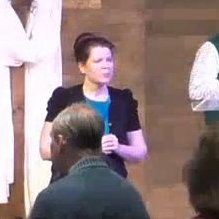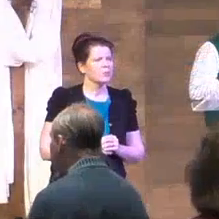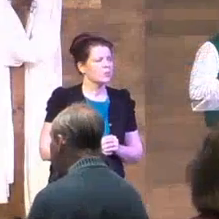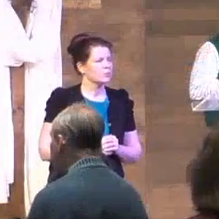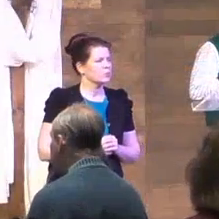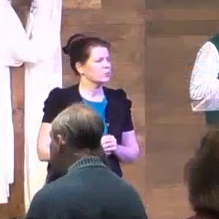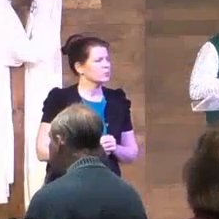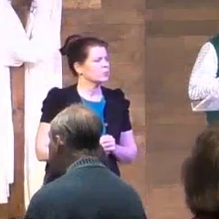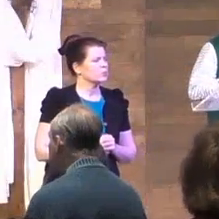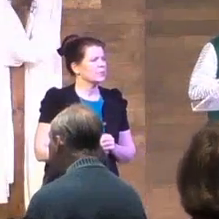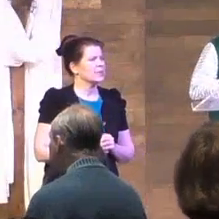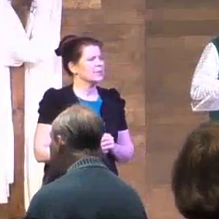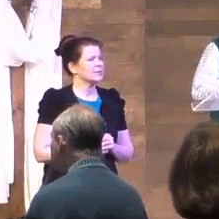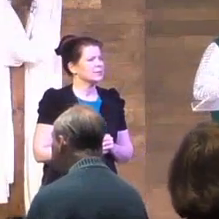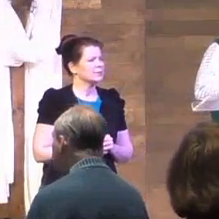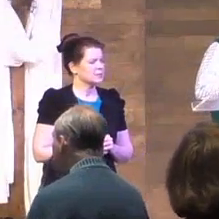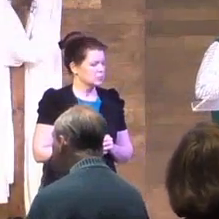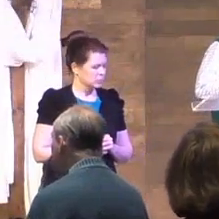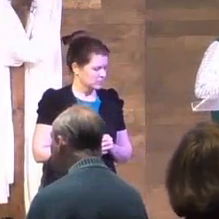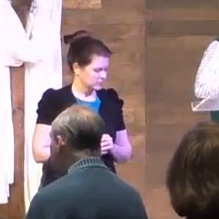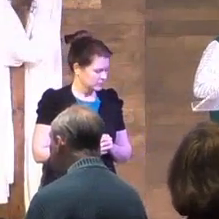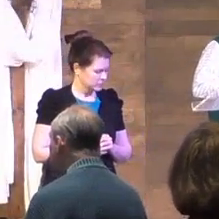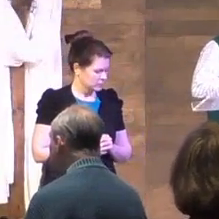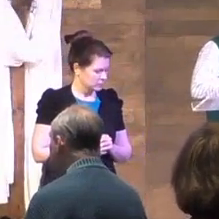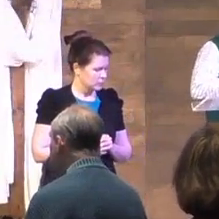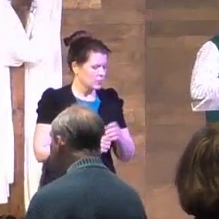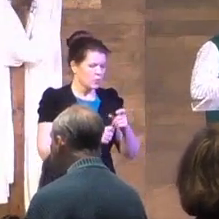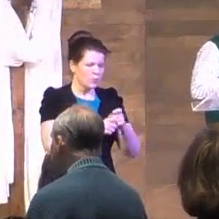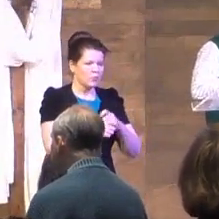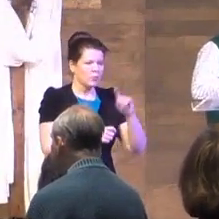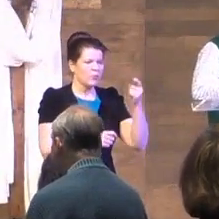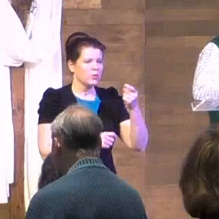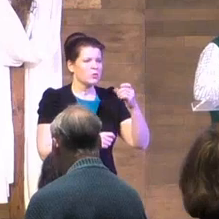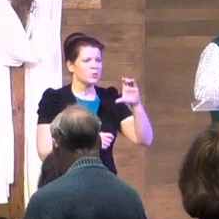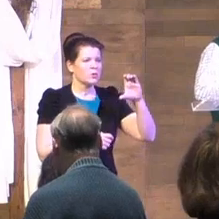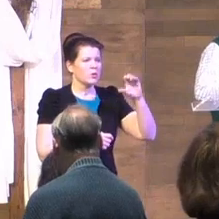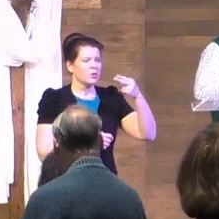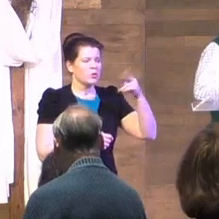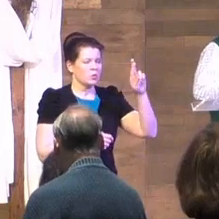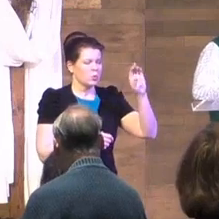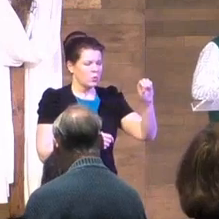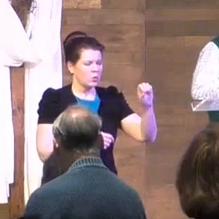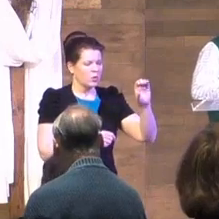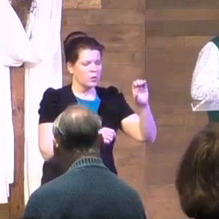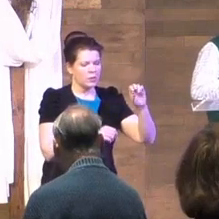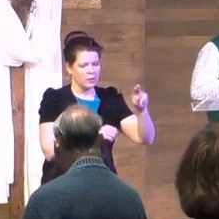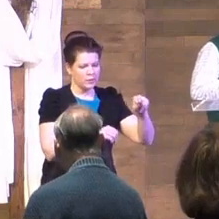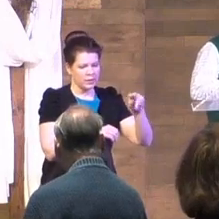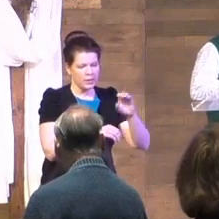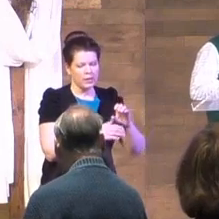This is from 1 Chronicles, chapter 29, verses 11 and